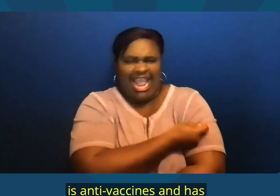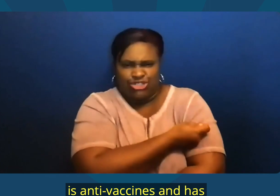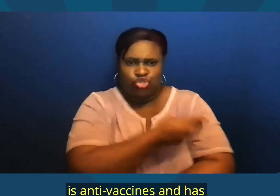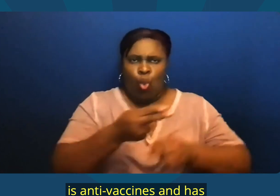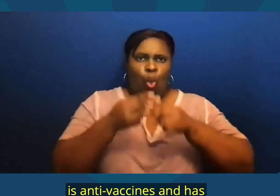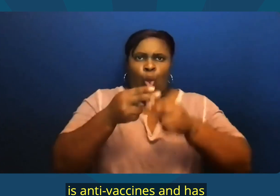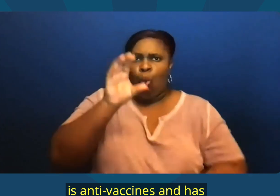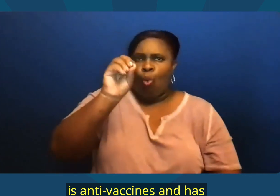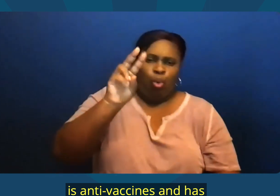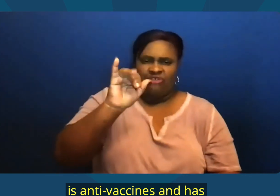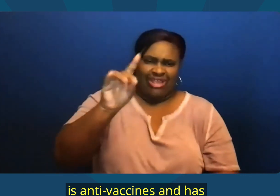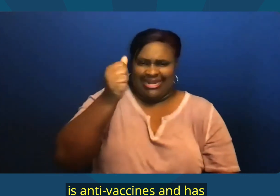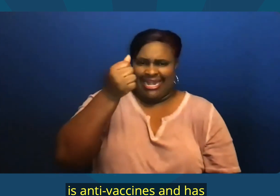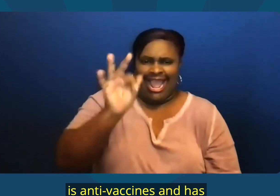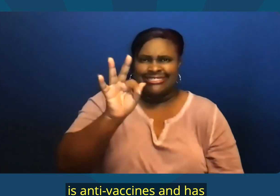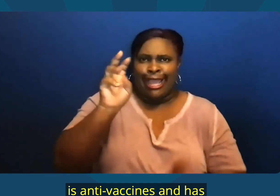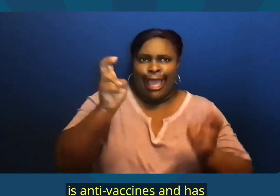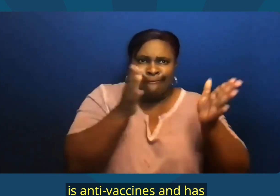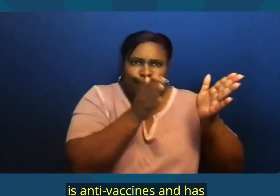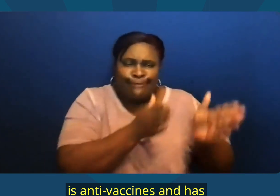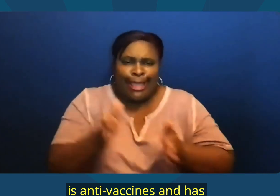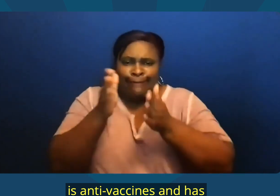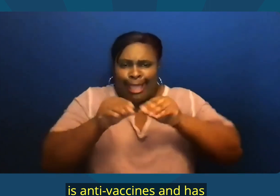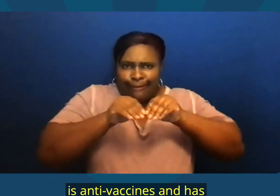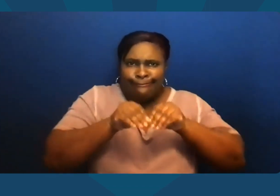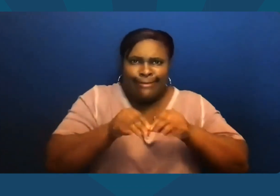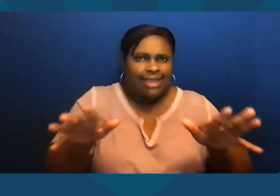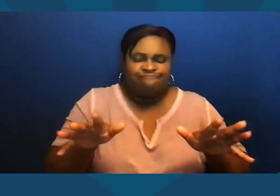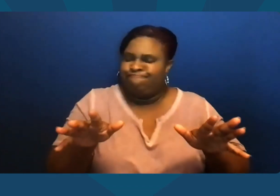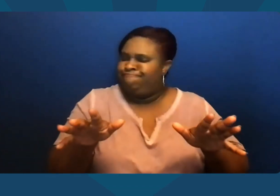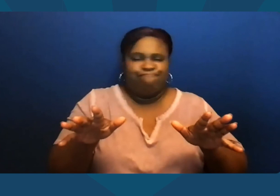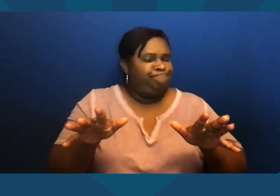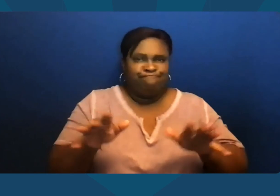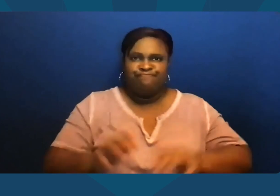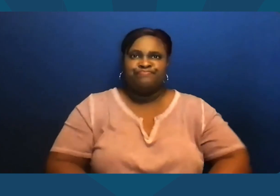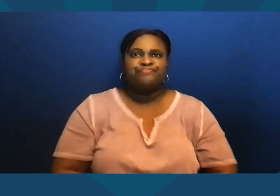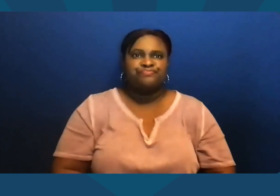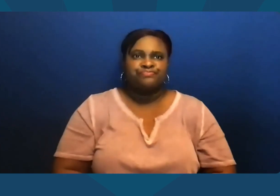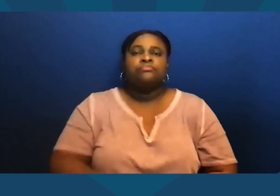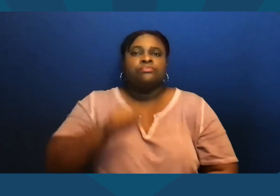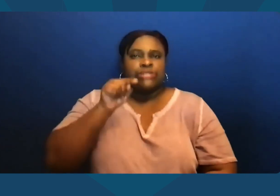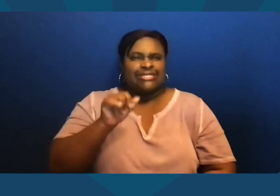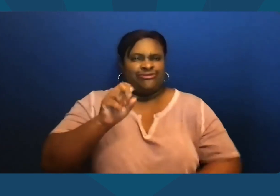and has called COVID-19 planned and a plandemic.